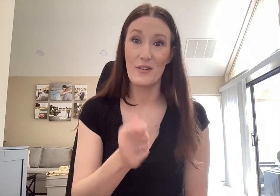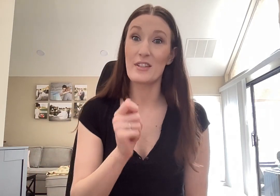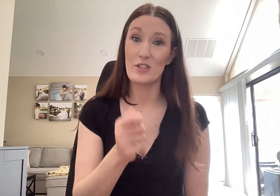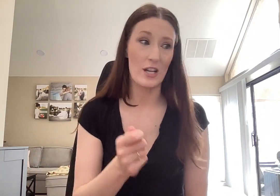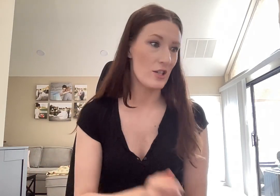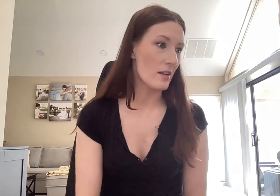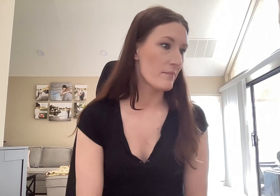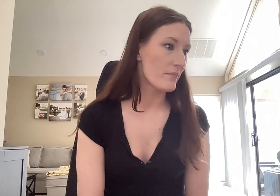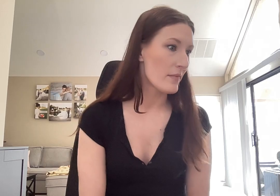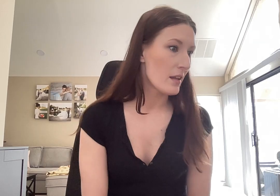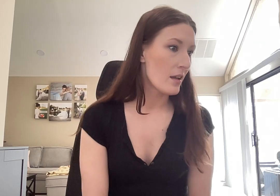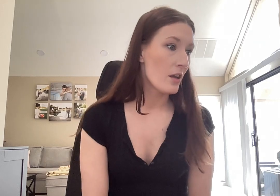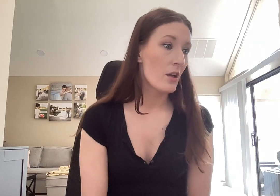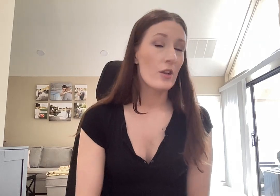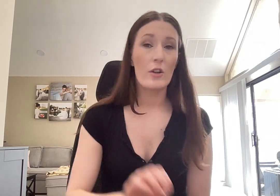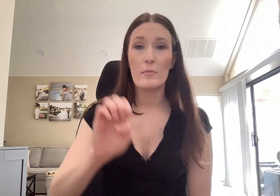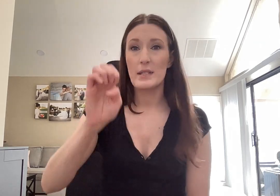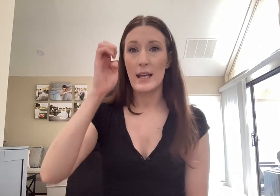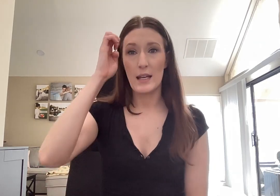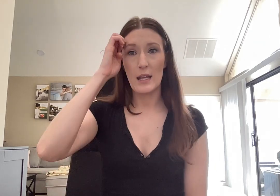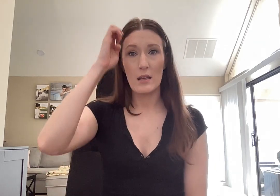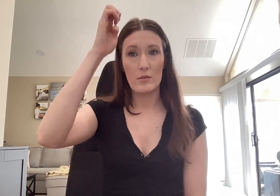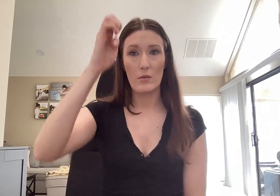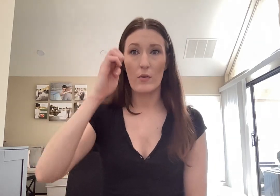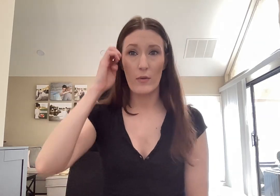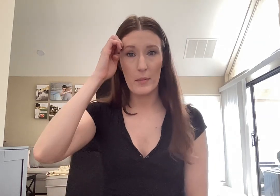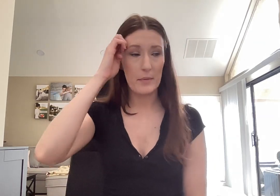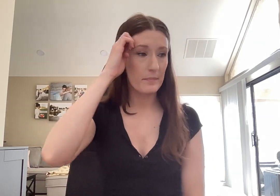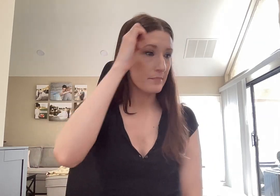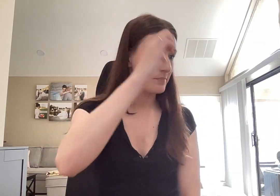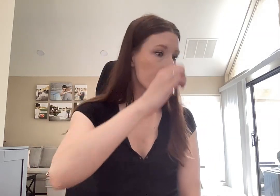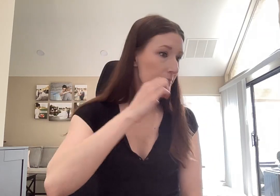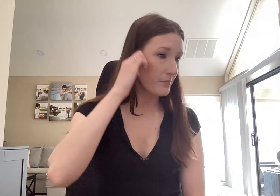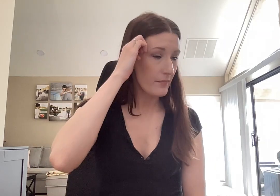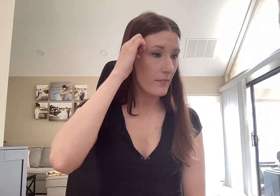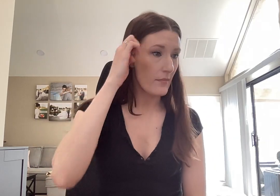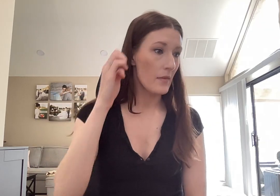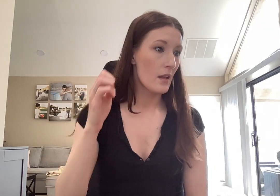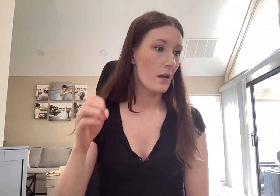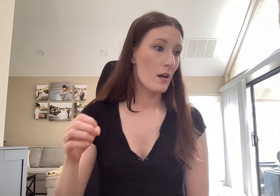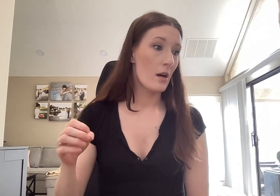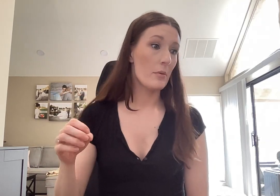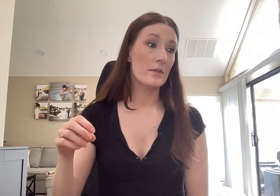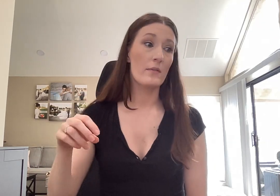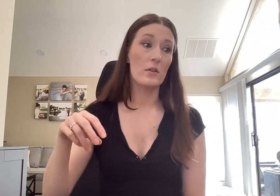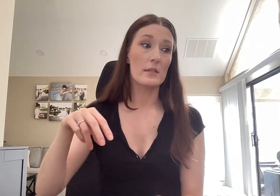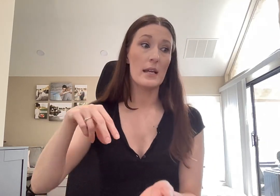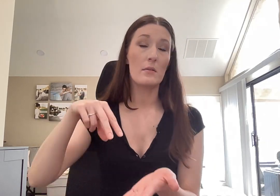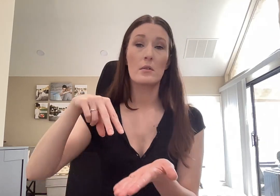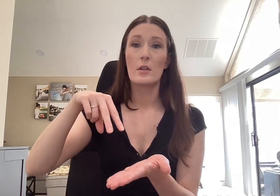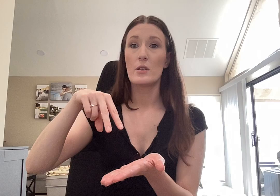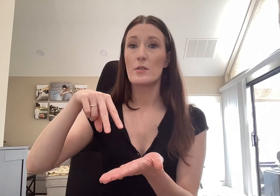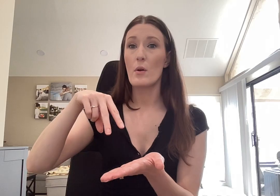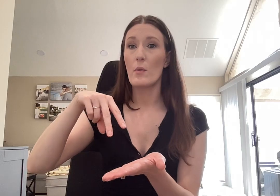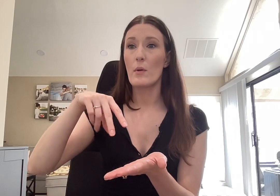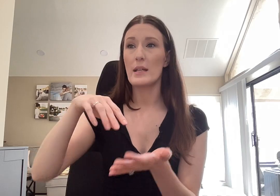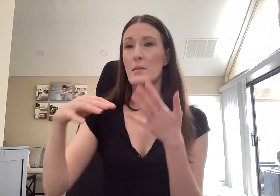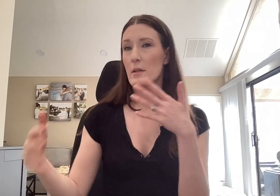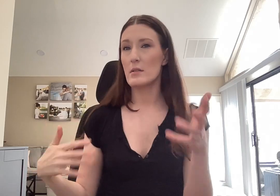it's changing. Europe, take an E, circle forward. A person falls down, so it depends on